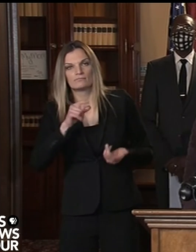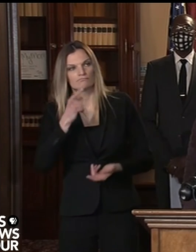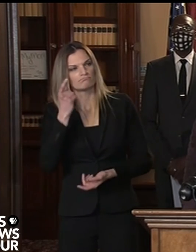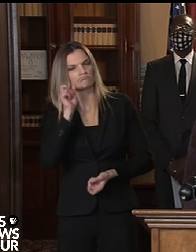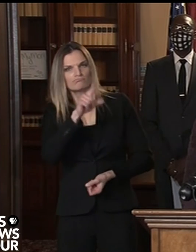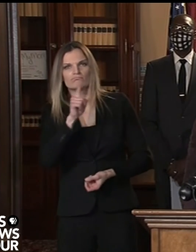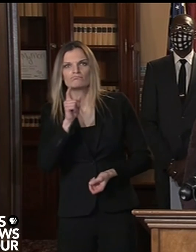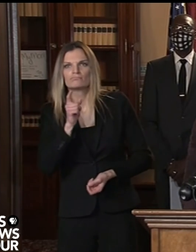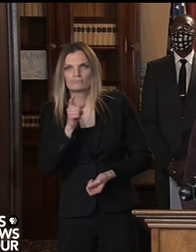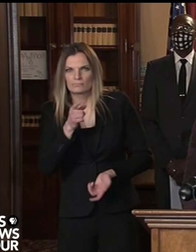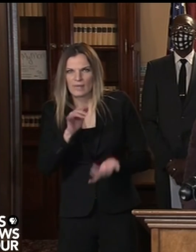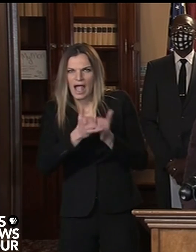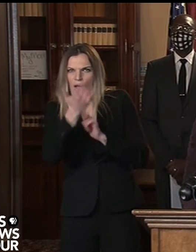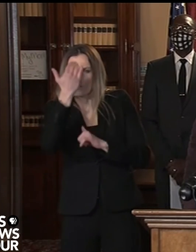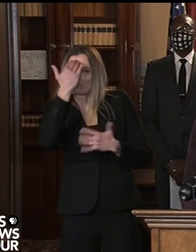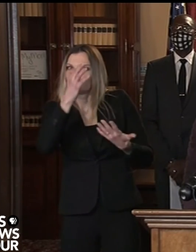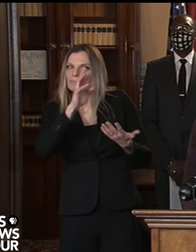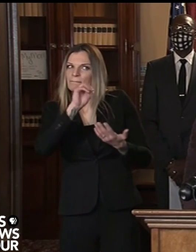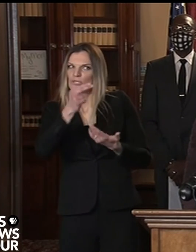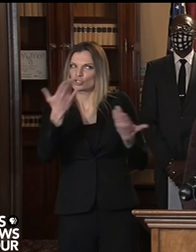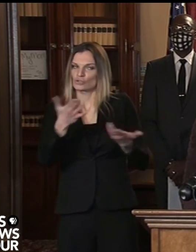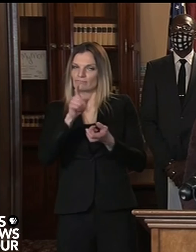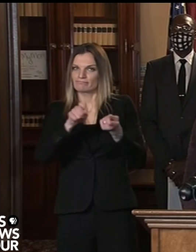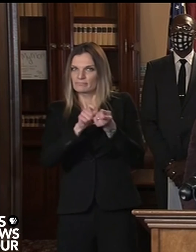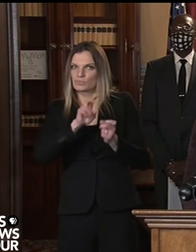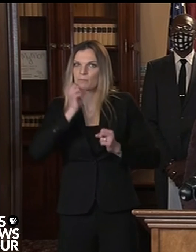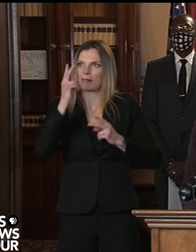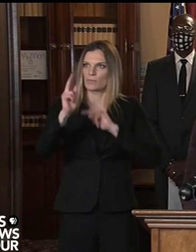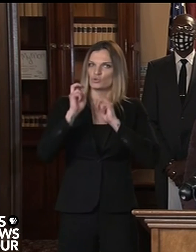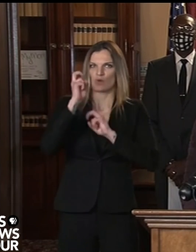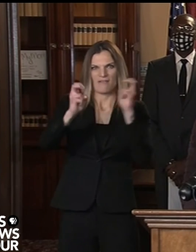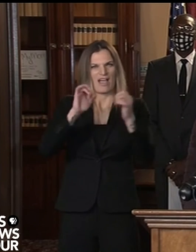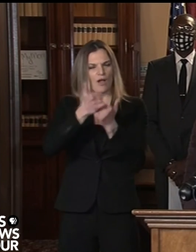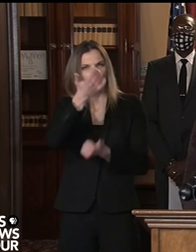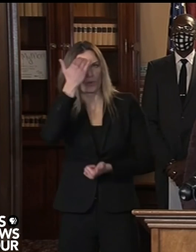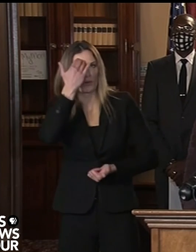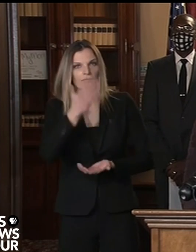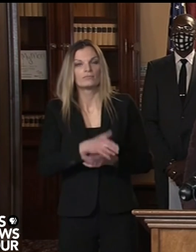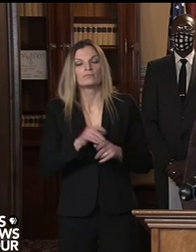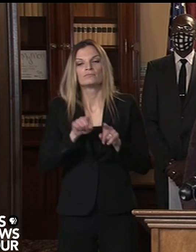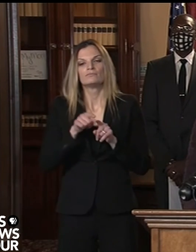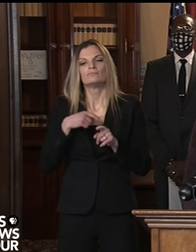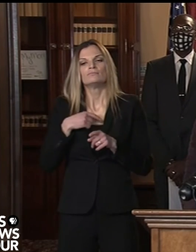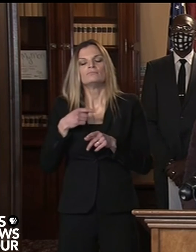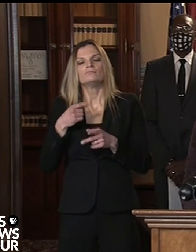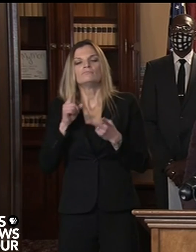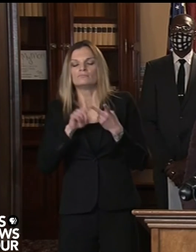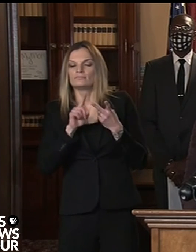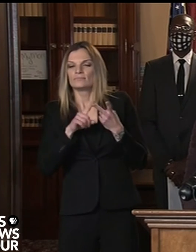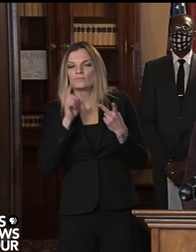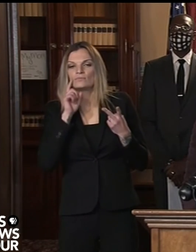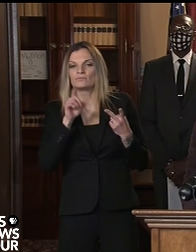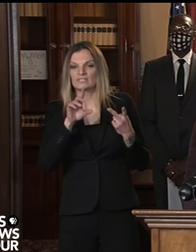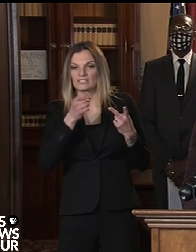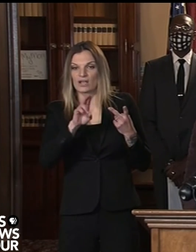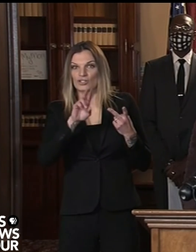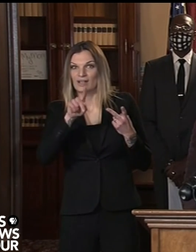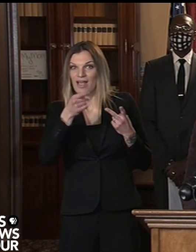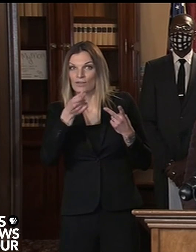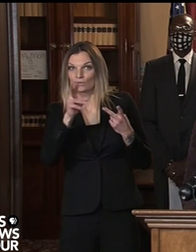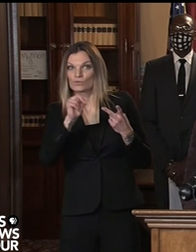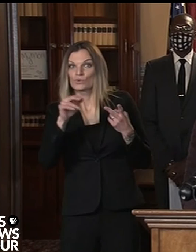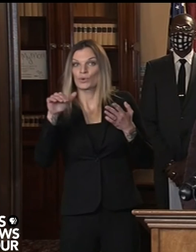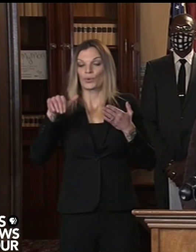data for that. Number two, I noticed that Dr. Khaldun did not also mention that the new